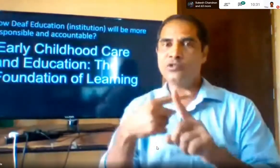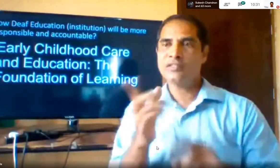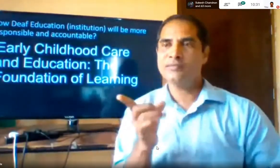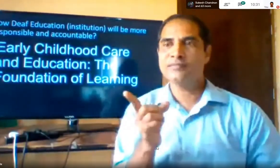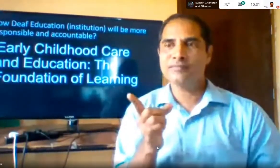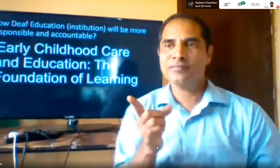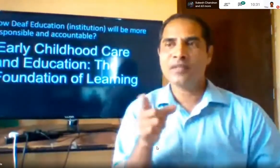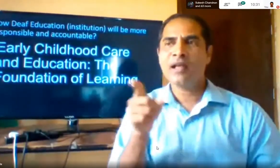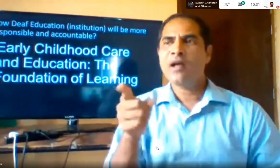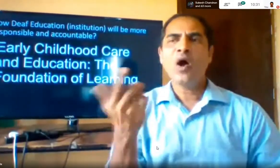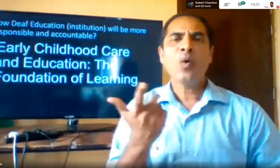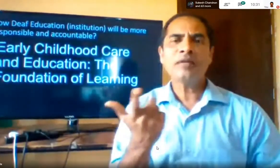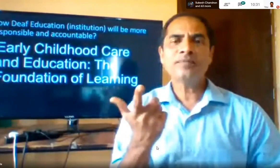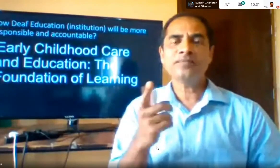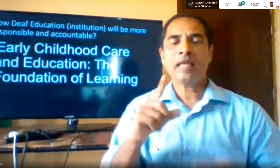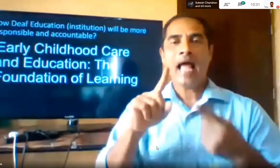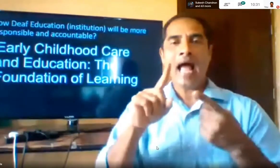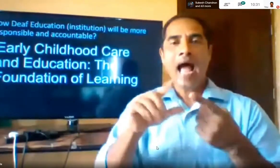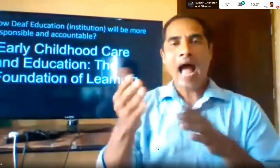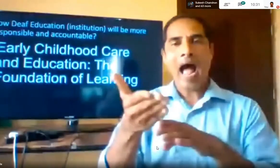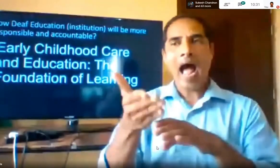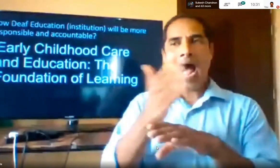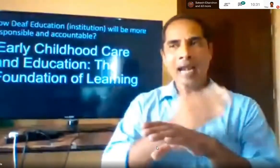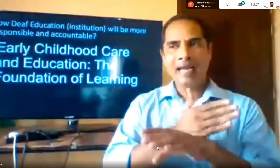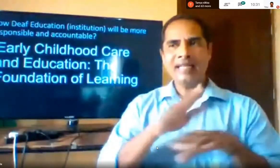So it will be continued. It's a positive change, right?